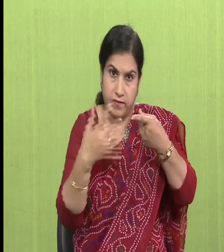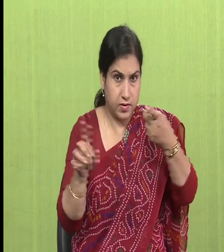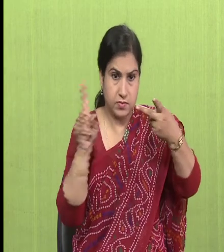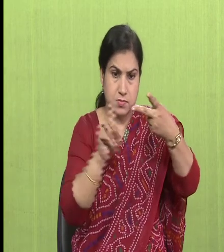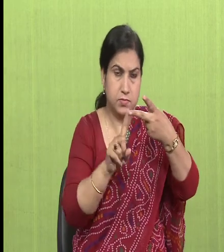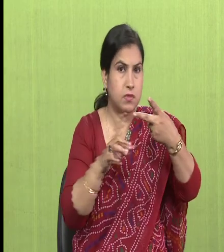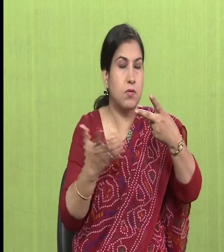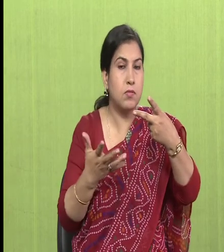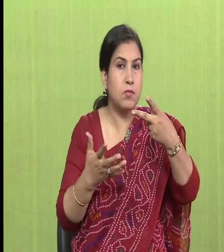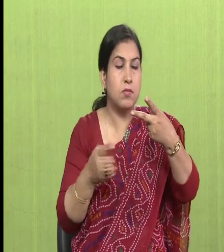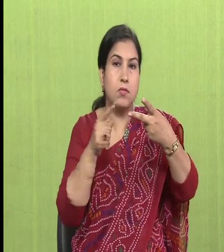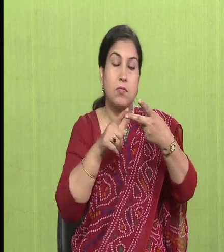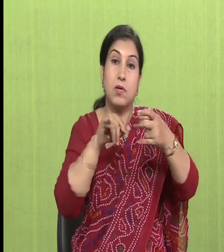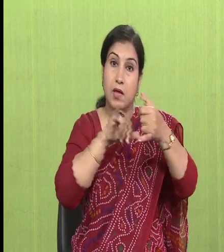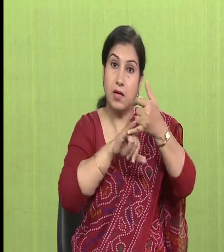that comes under social science,